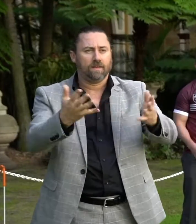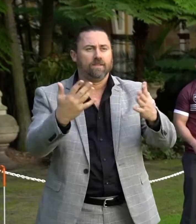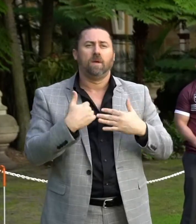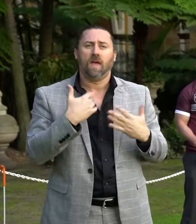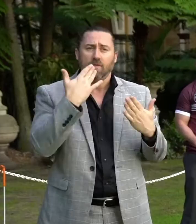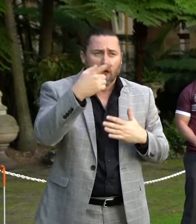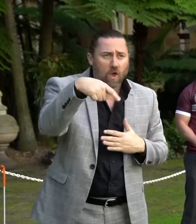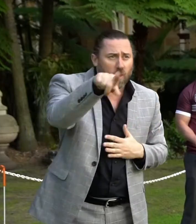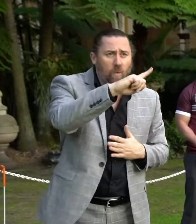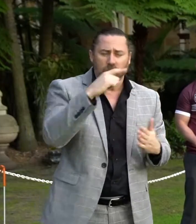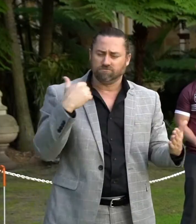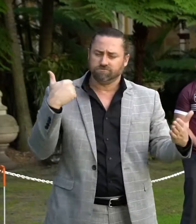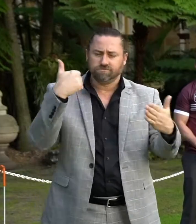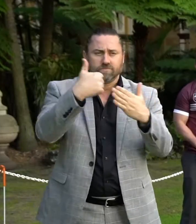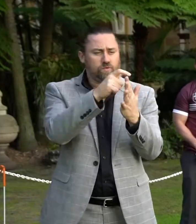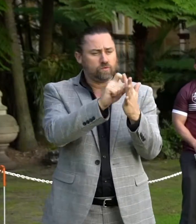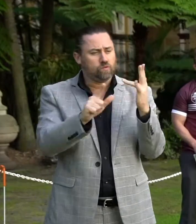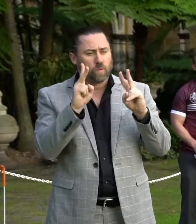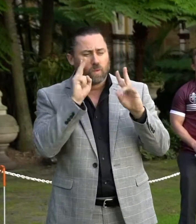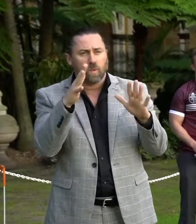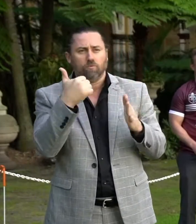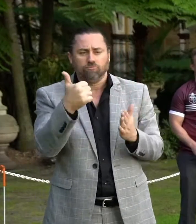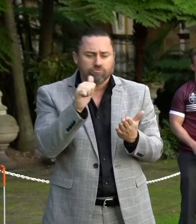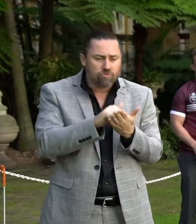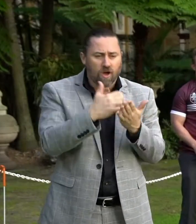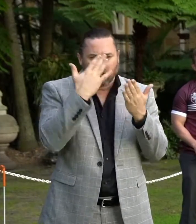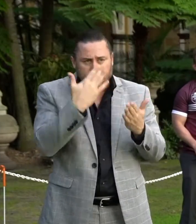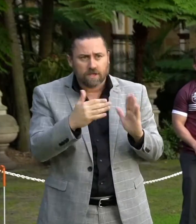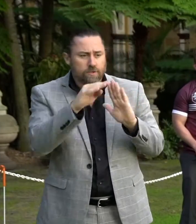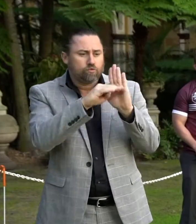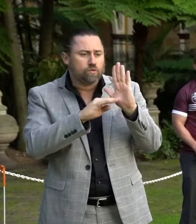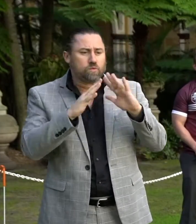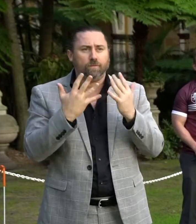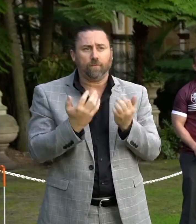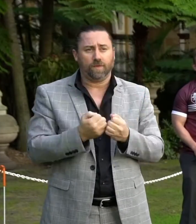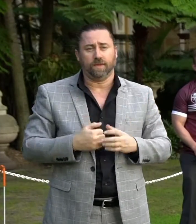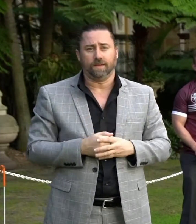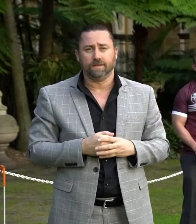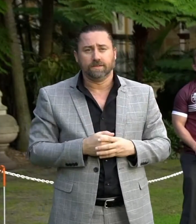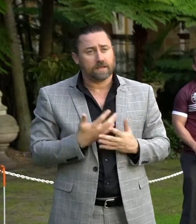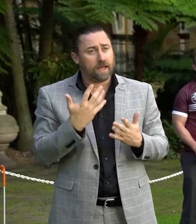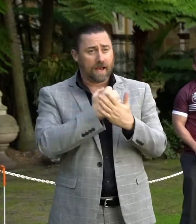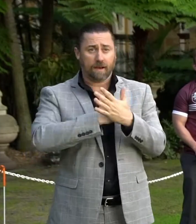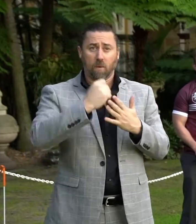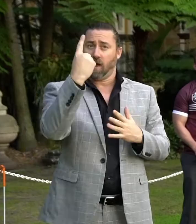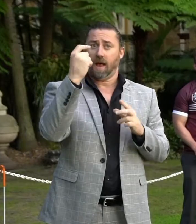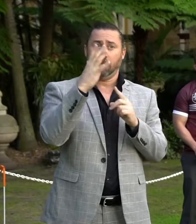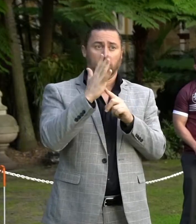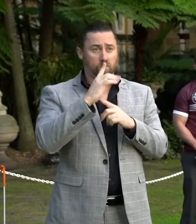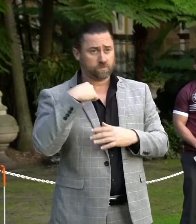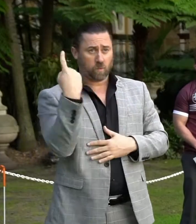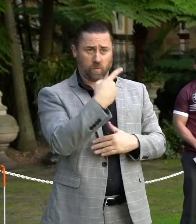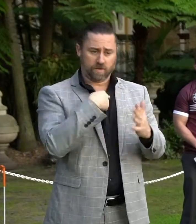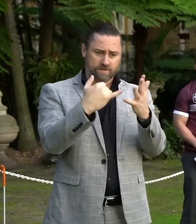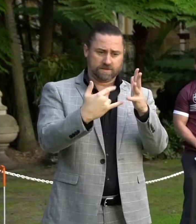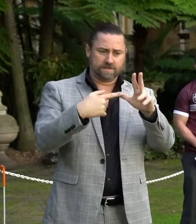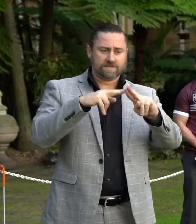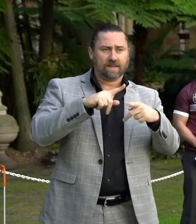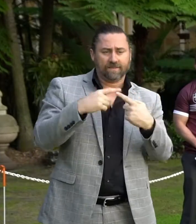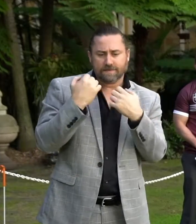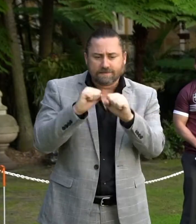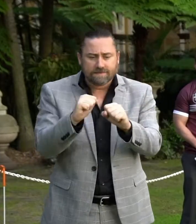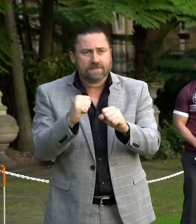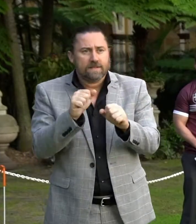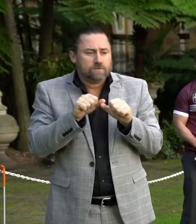right thing. And of course, when it comes to keeping Queenslanders safe, it's very important that if you have any